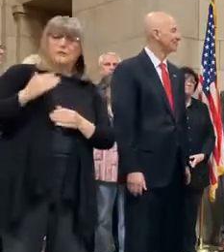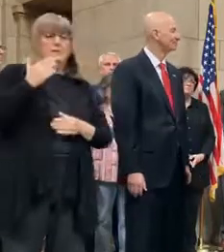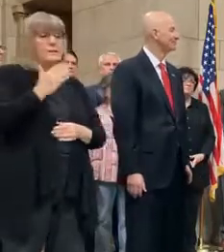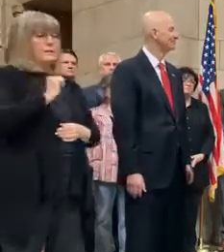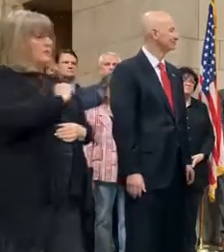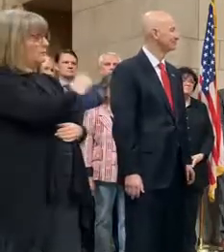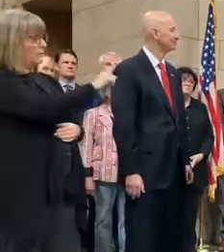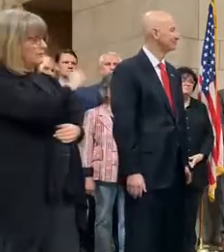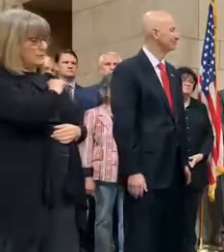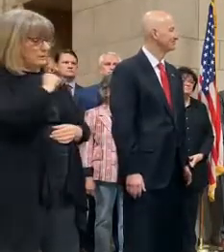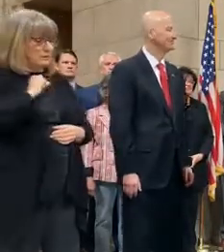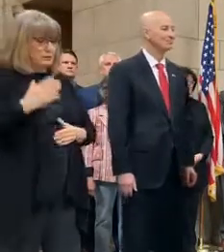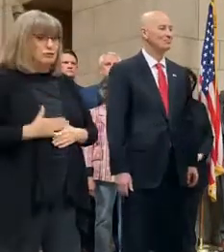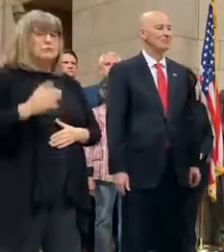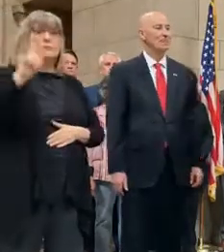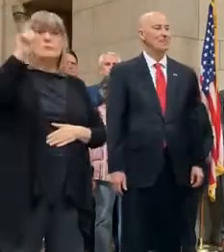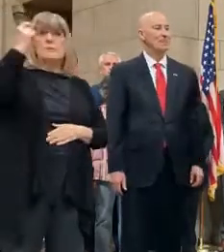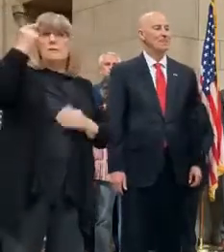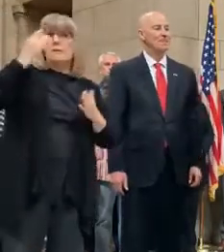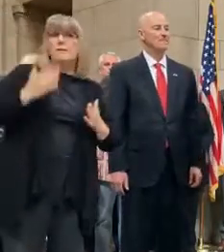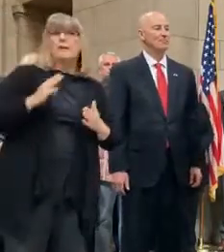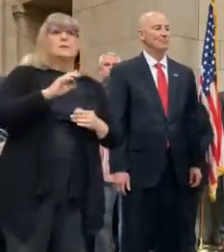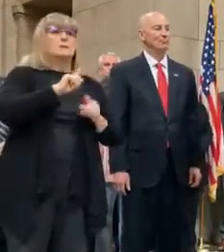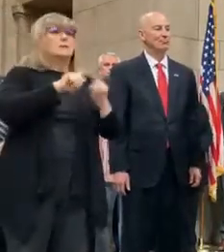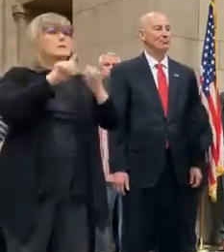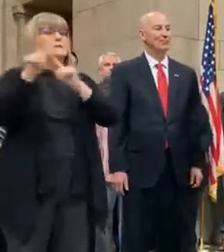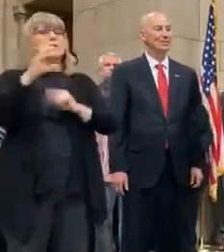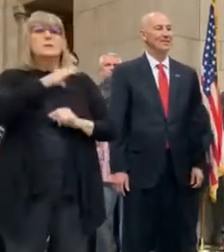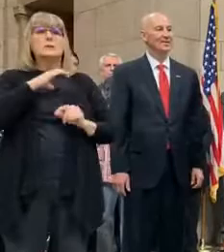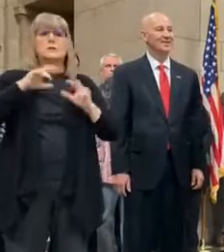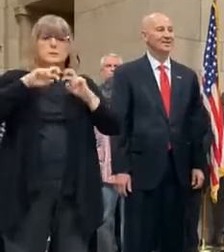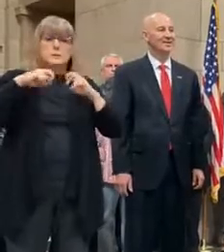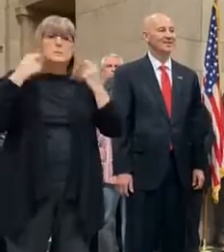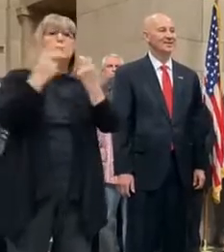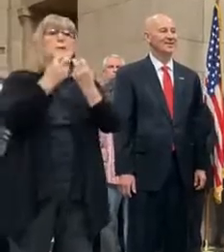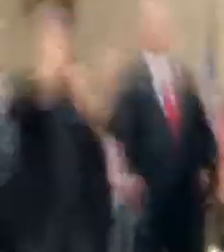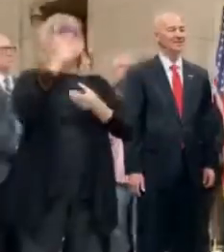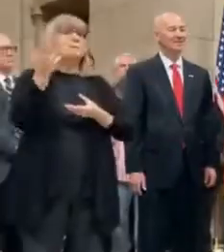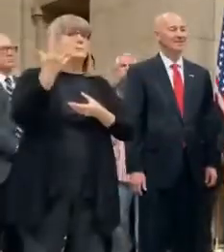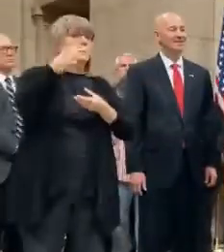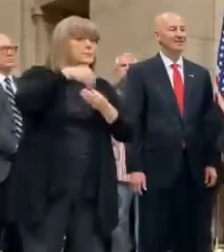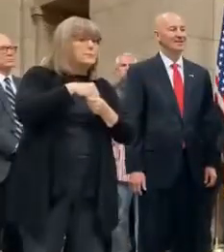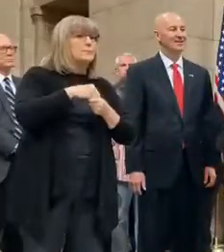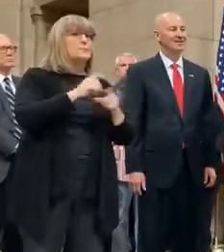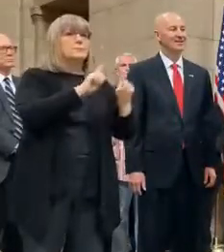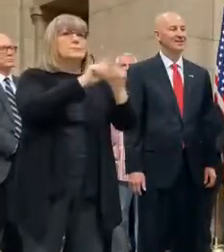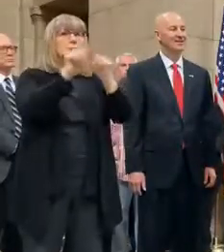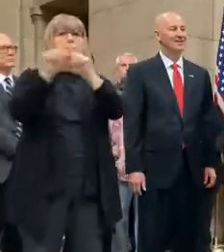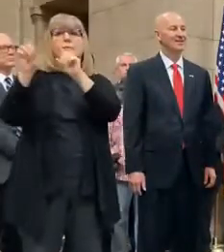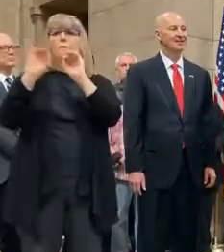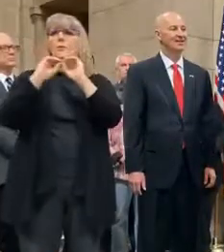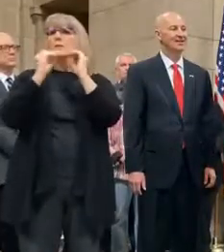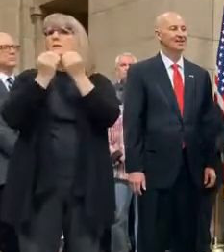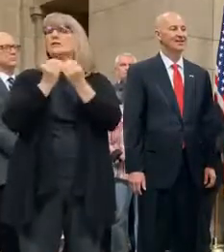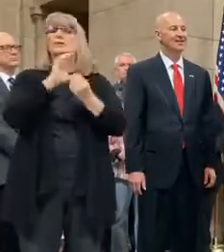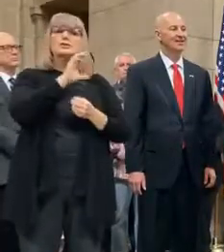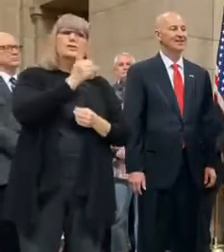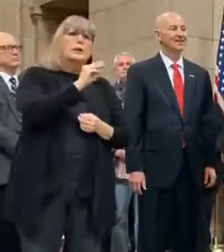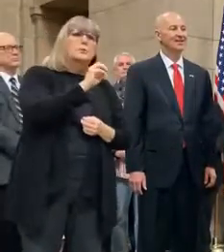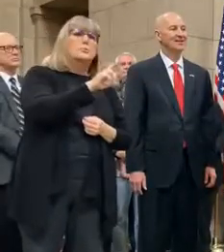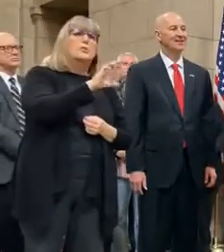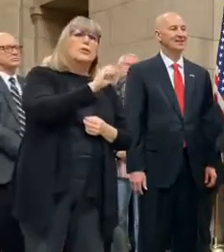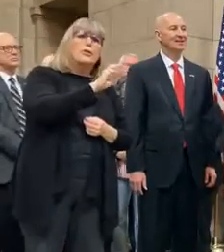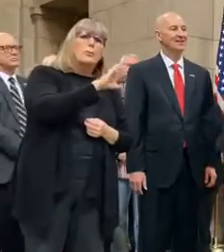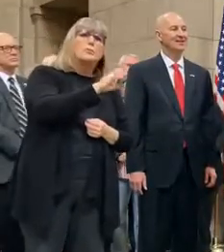senators, the governor, all the committee people that have been in on this, all of the other organizations, the chambers of